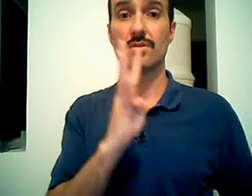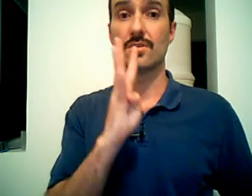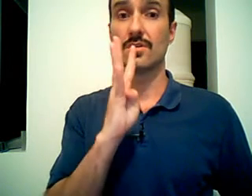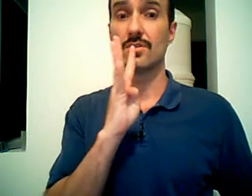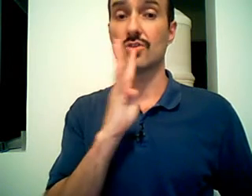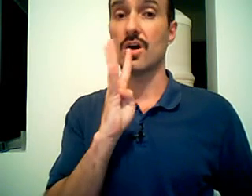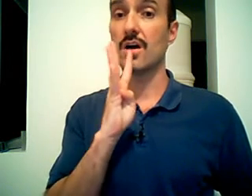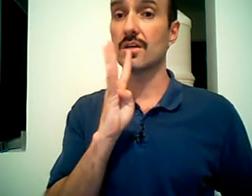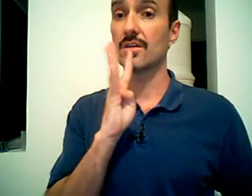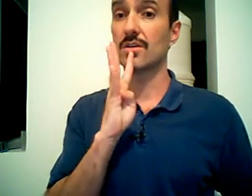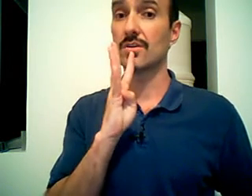talk